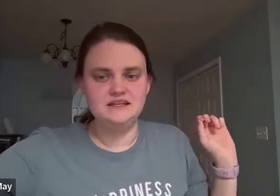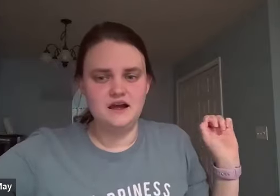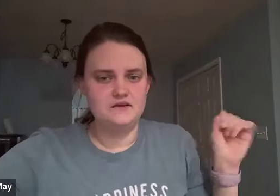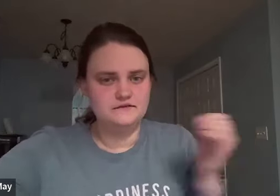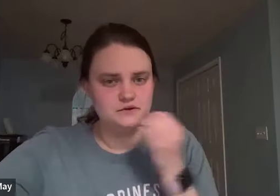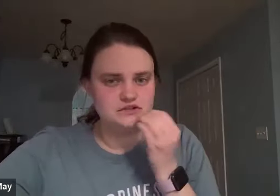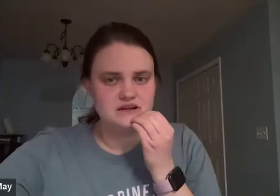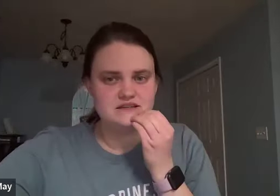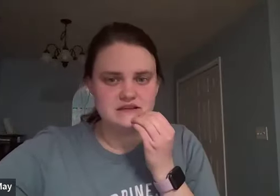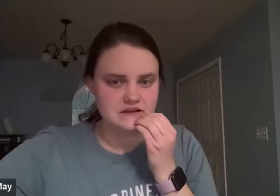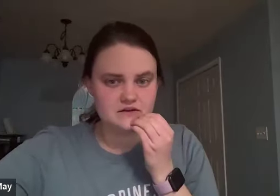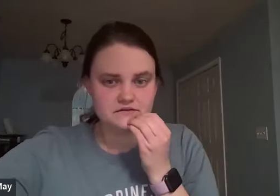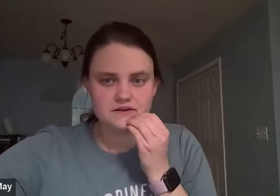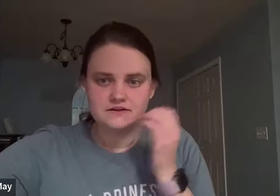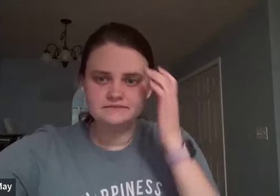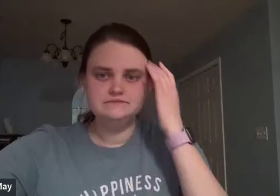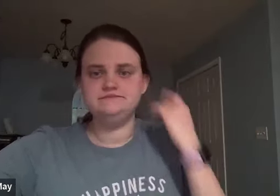Any other foods you guys can think of?